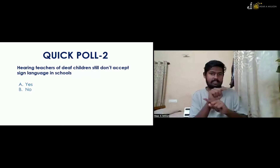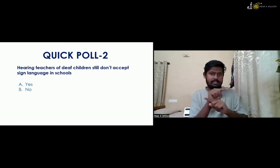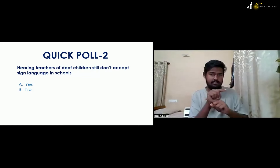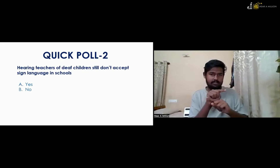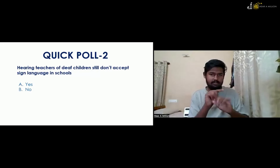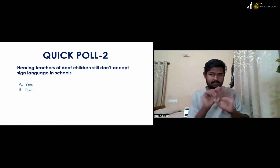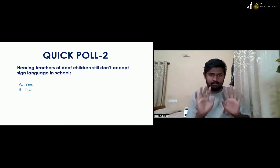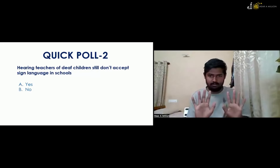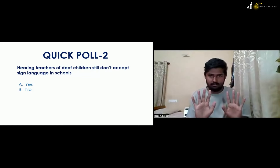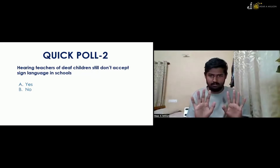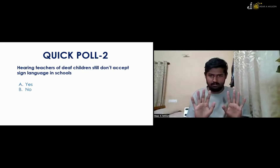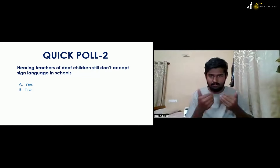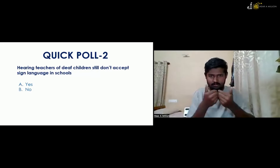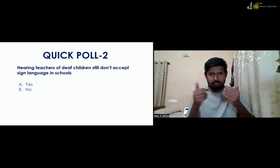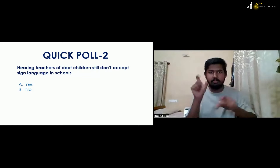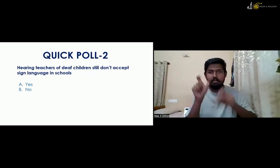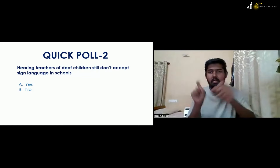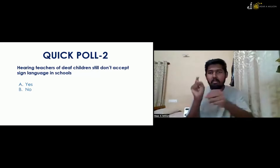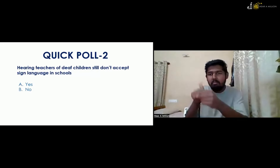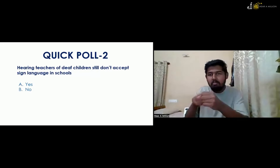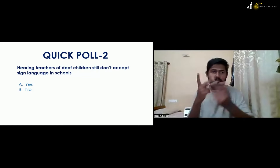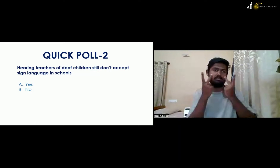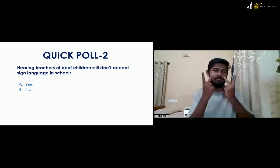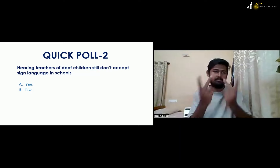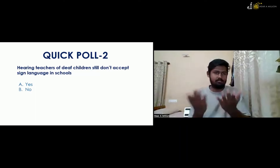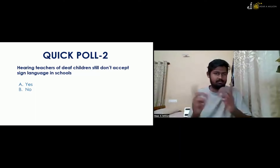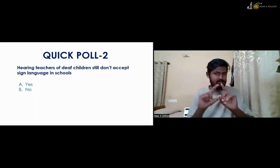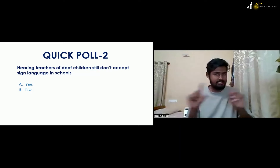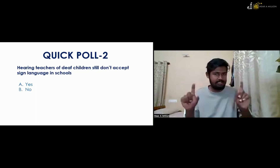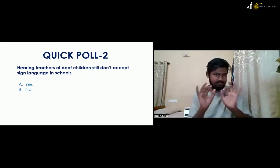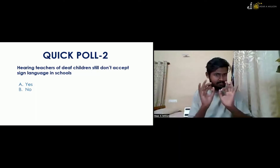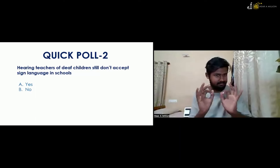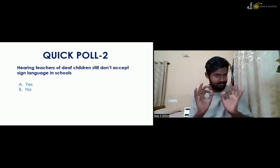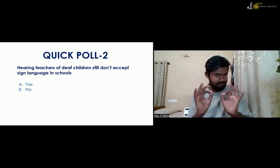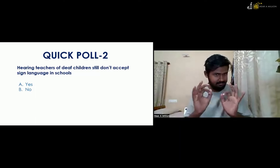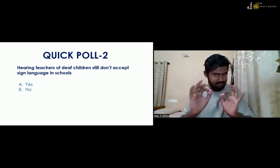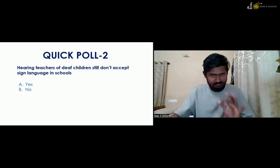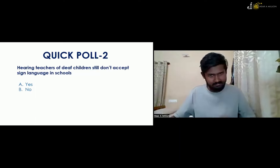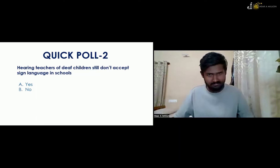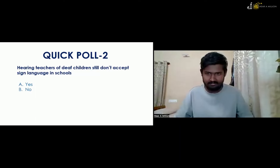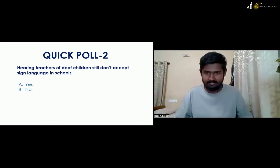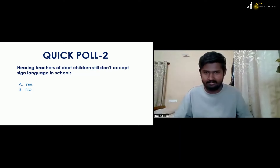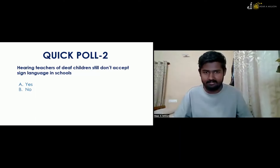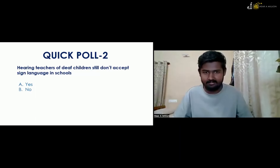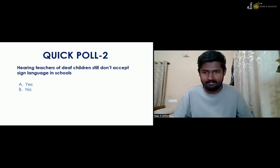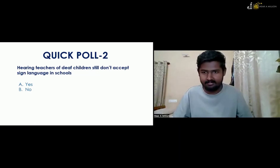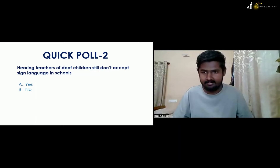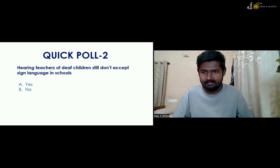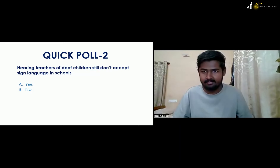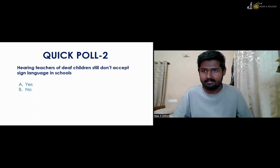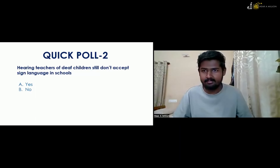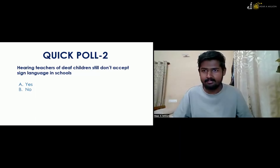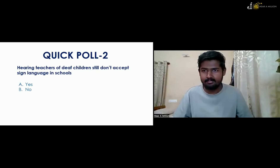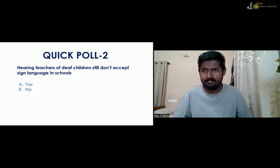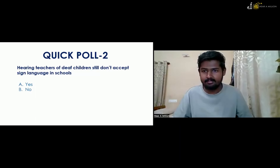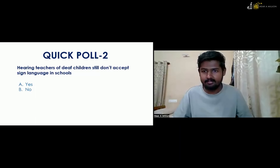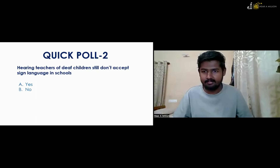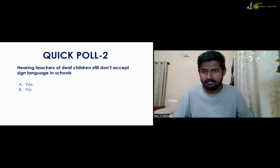accept. And for the no option, that means teachers are ready to accept the sign language. So people have answered the